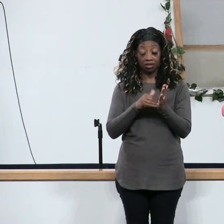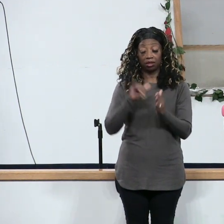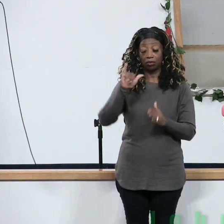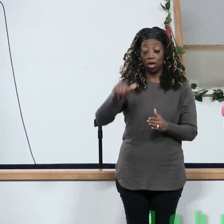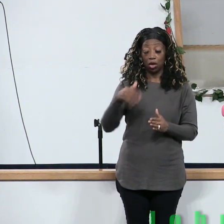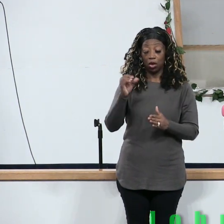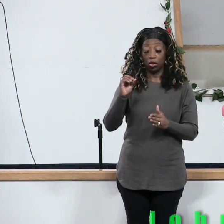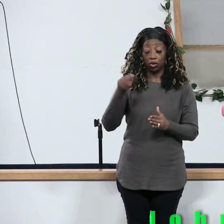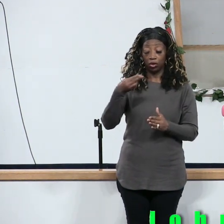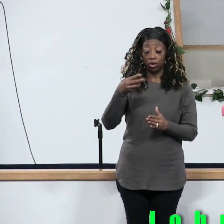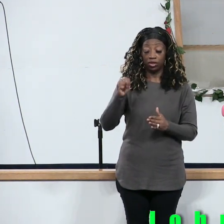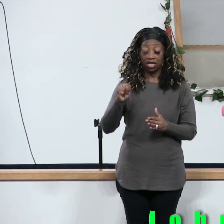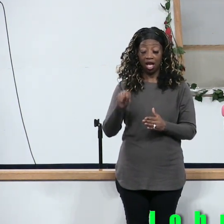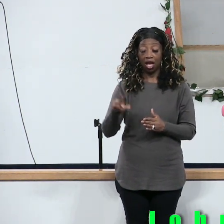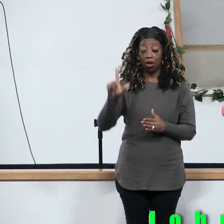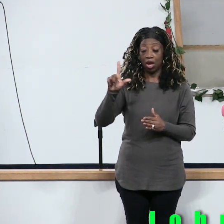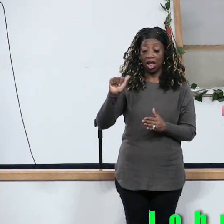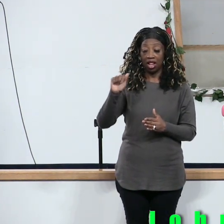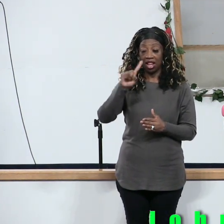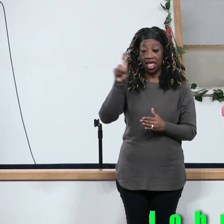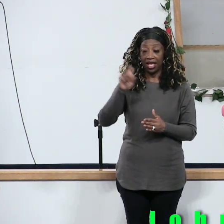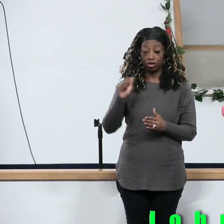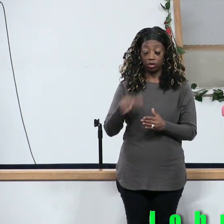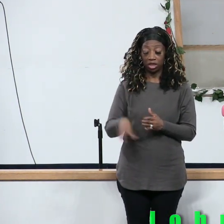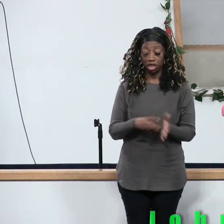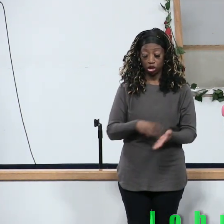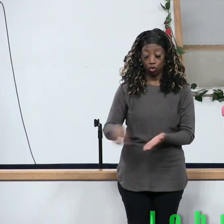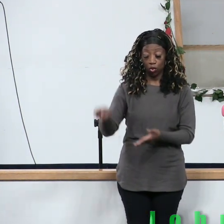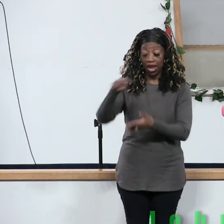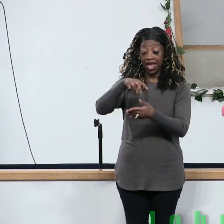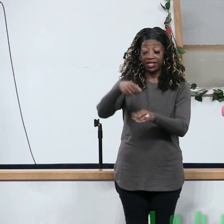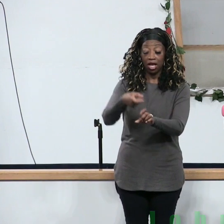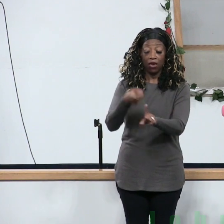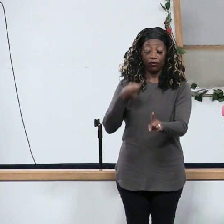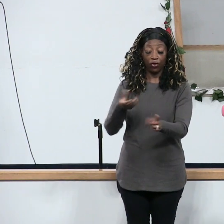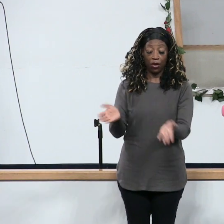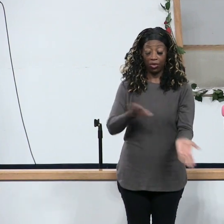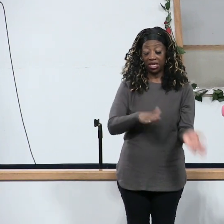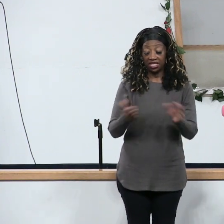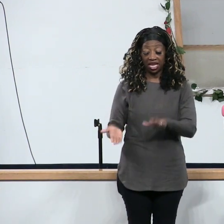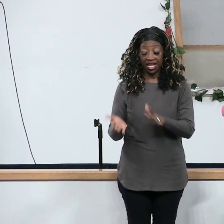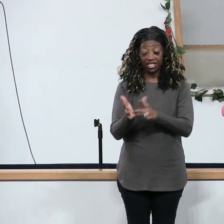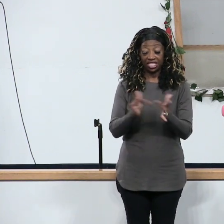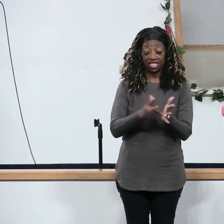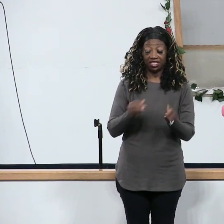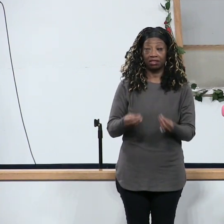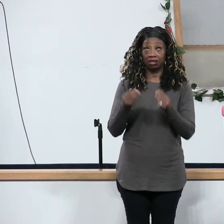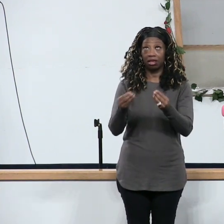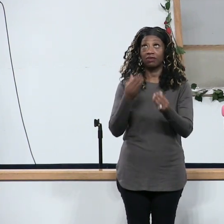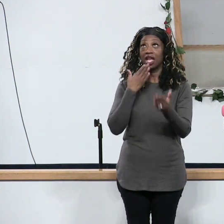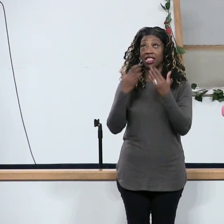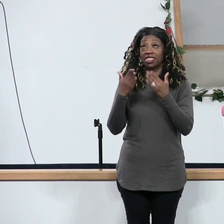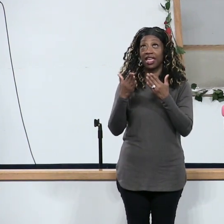when Lazarus is raised from the dead, Jesus gives thanks to the Father. And